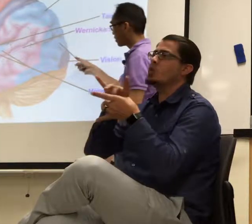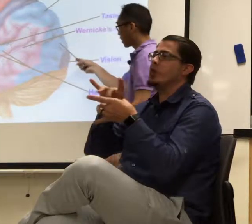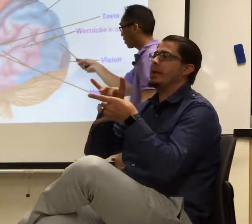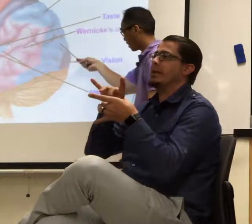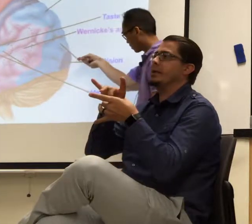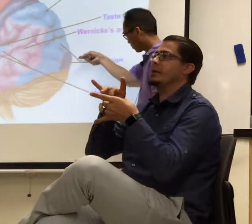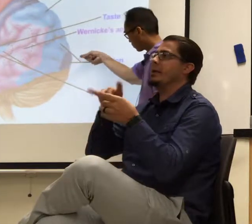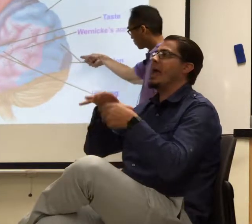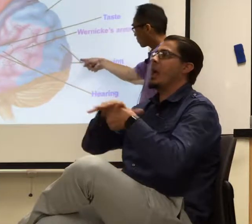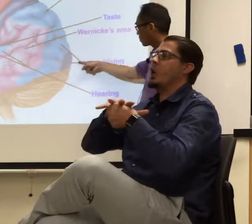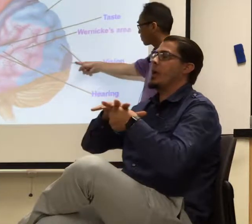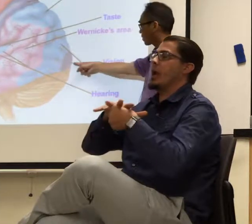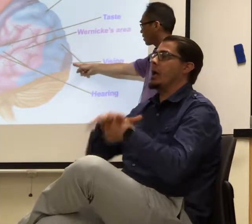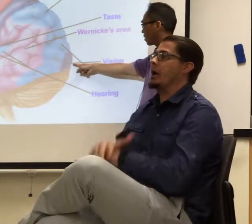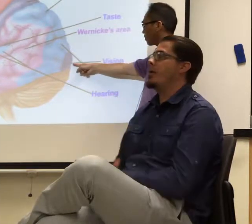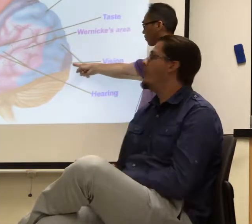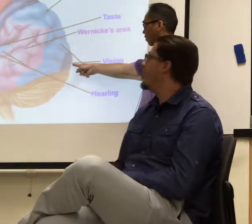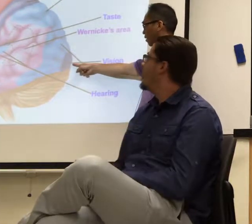association area